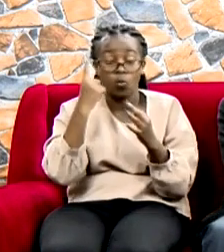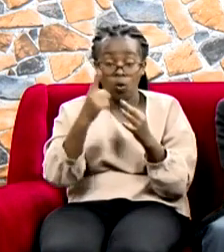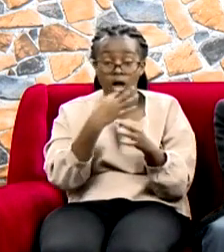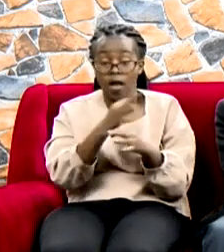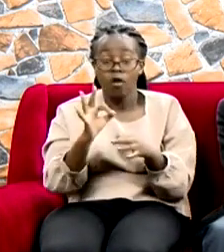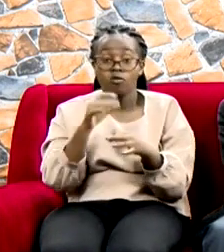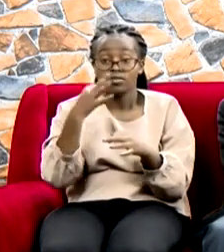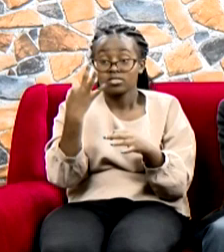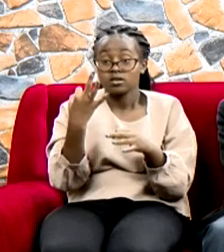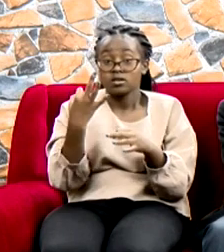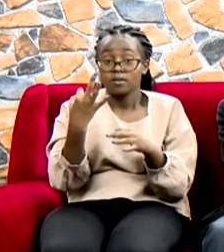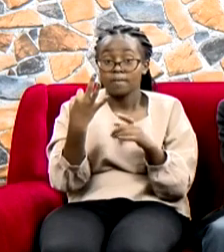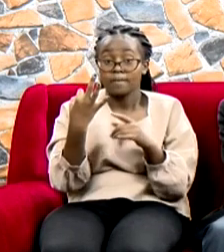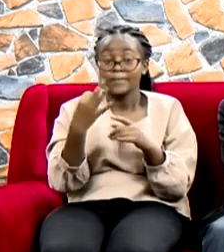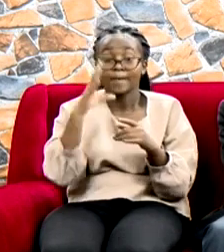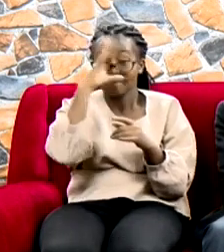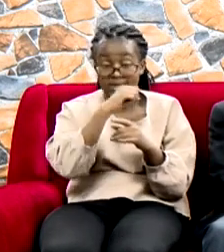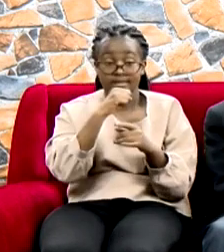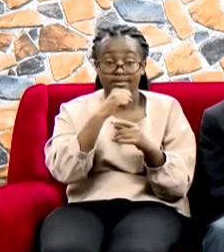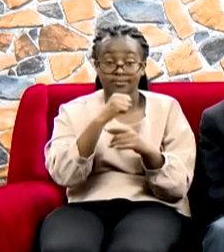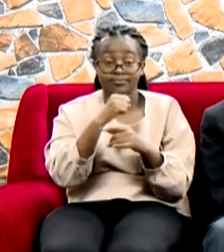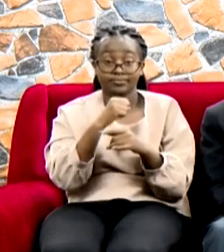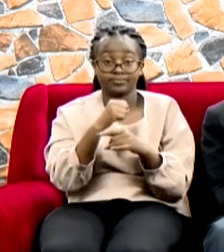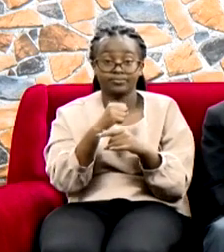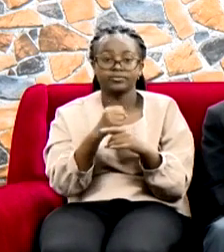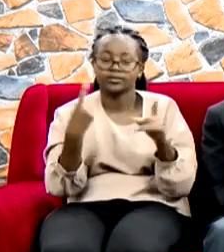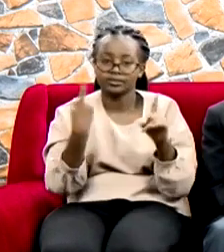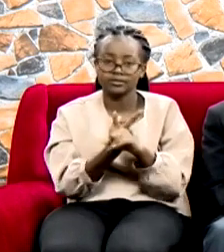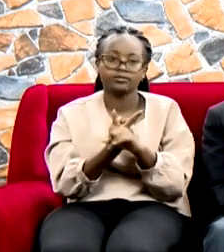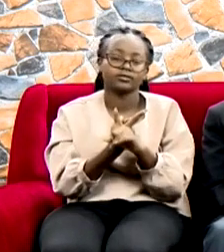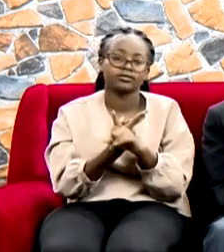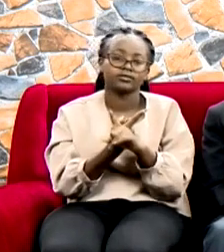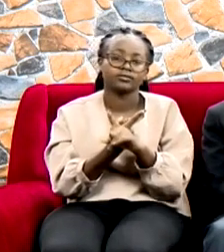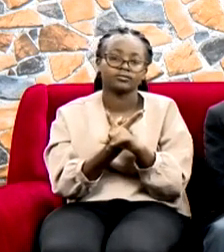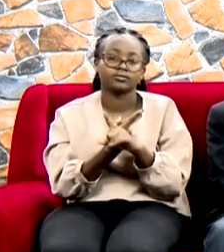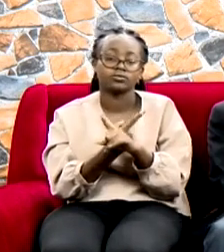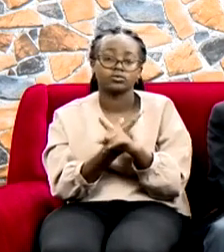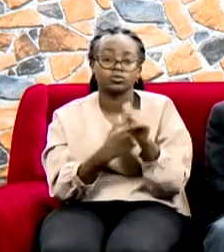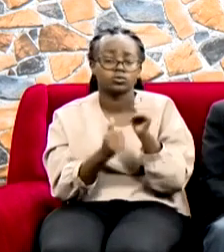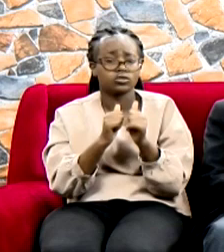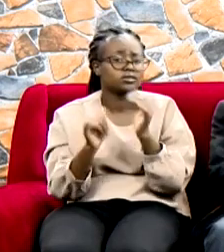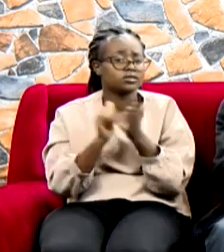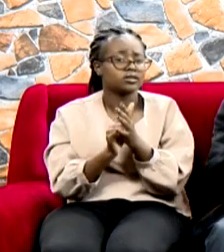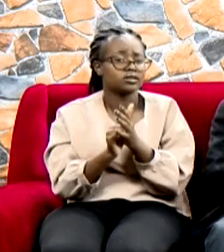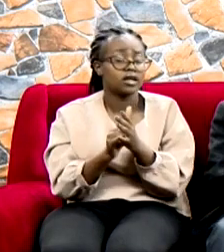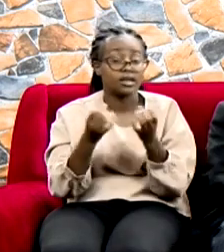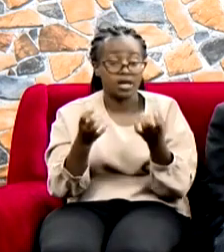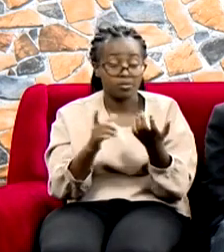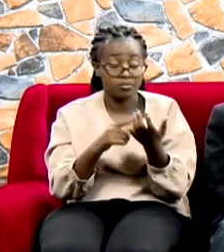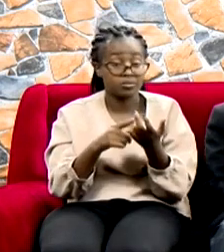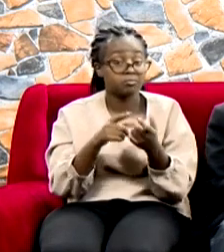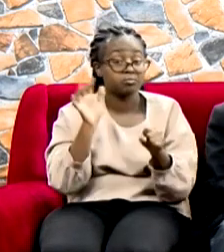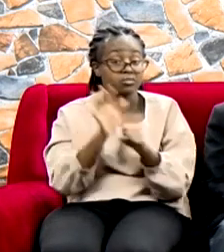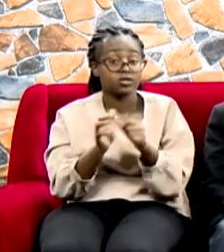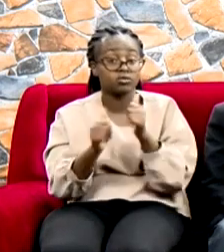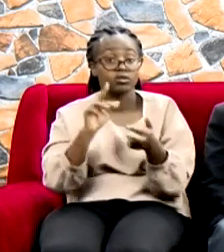the three components is missing, then it's a totally different diagnosis. So but not autism. There are so many other diagnoses that